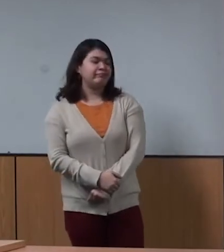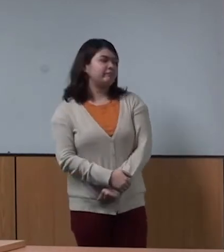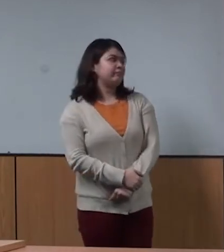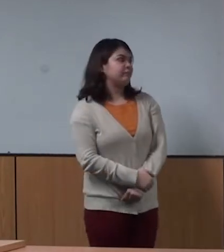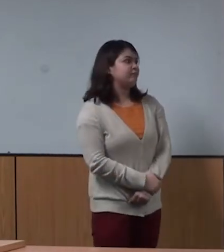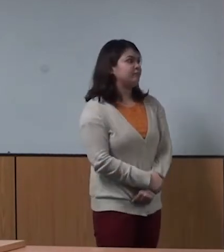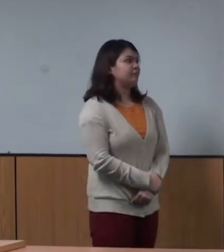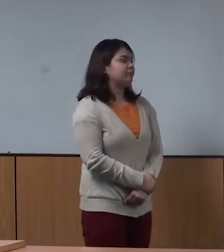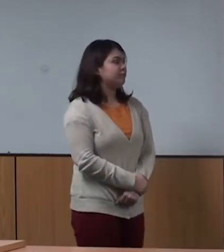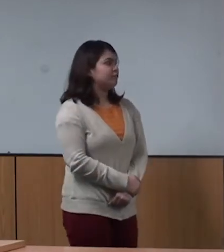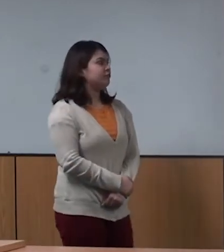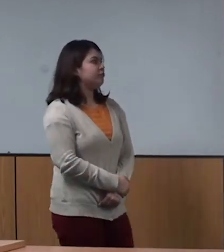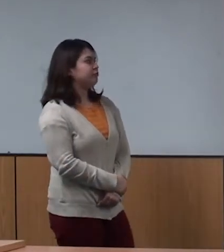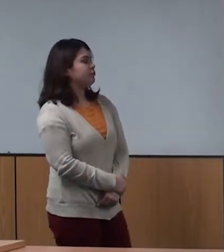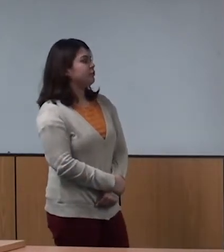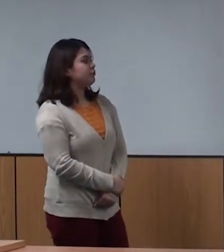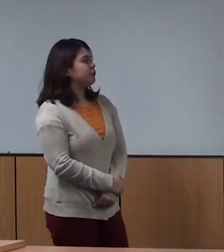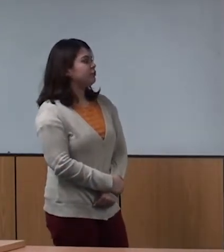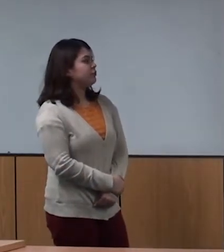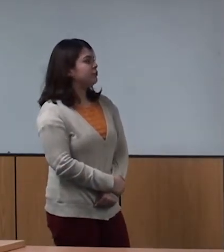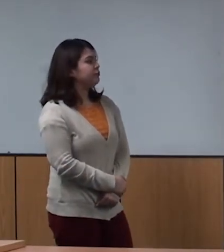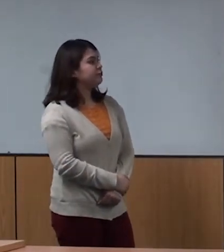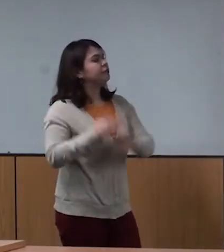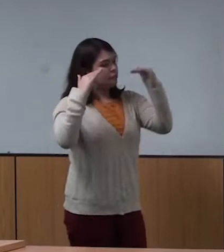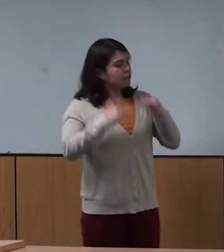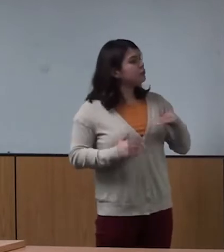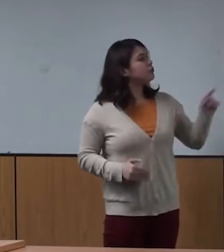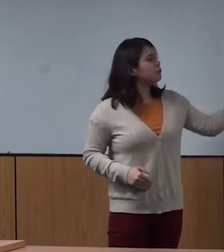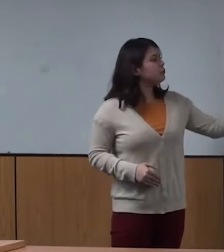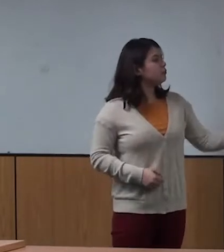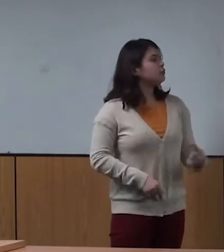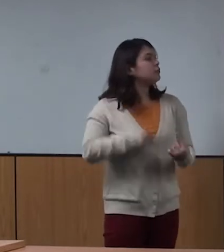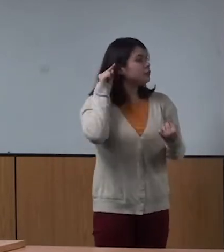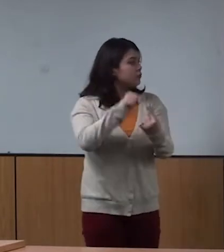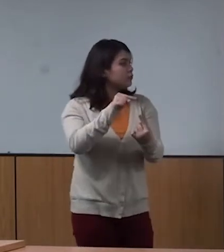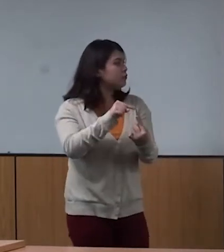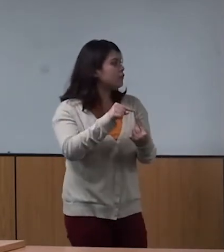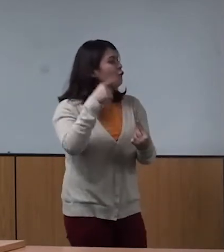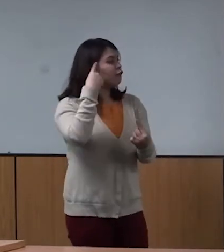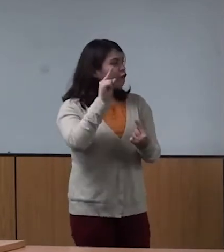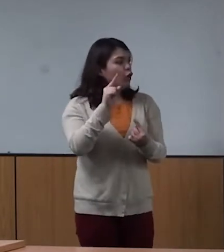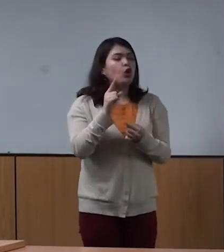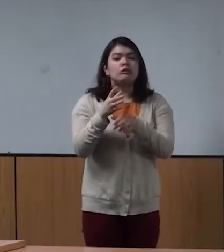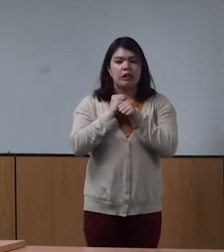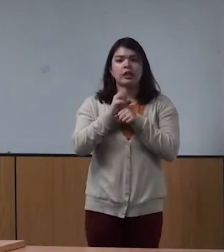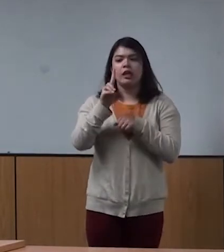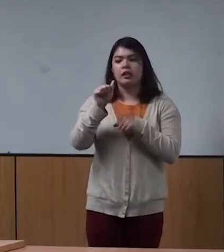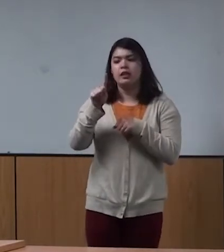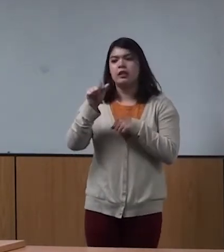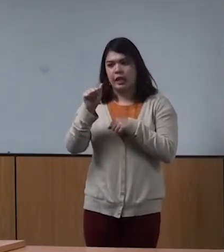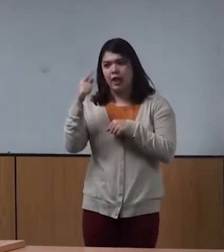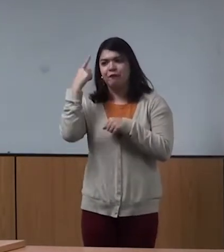her knowledge. And then the ultimate goal of assessments is to obtain data